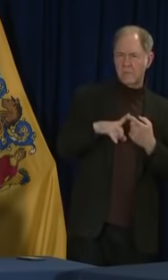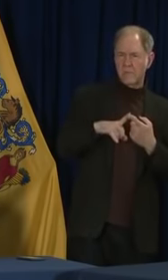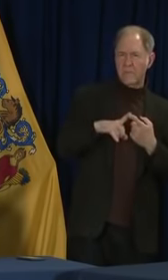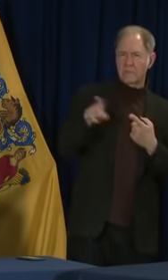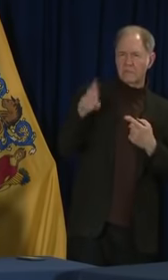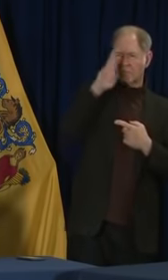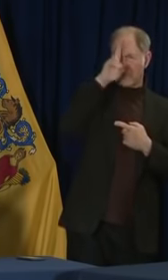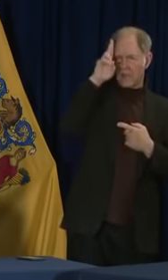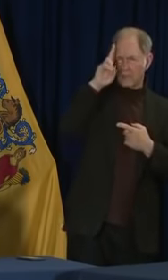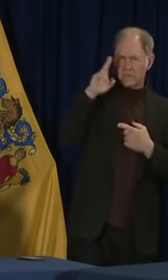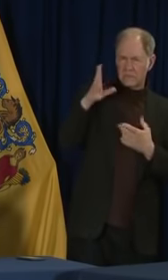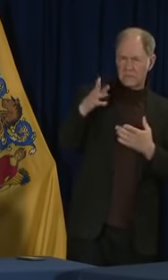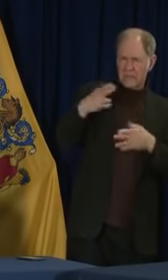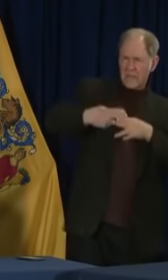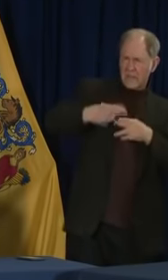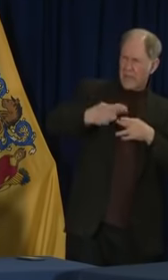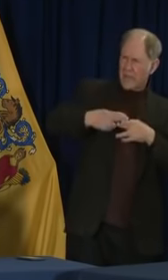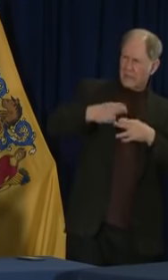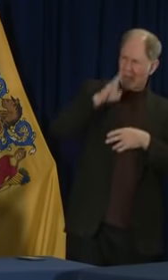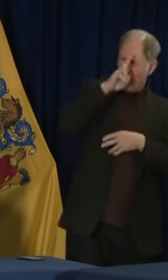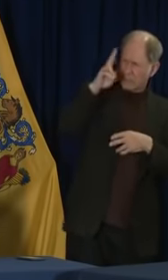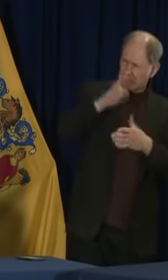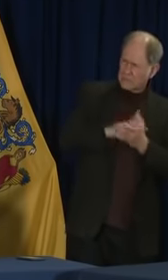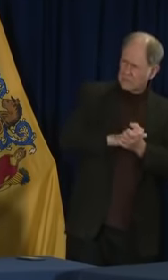hospital, what are their names?